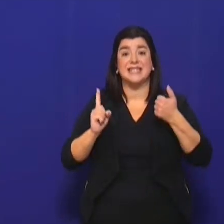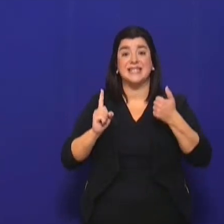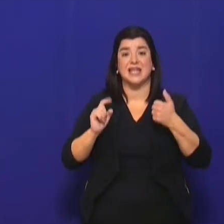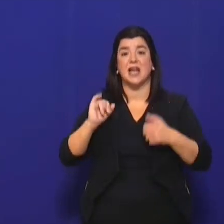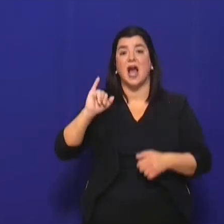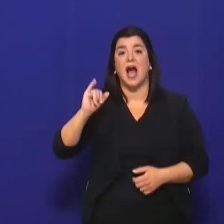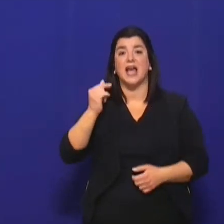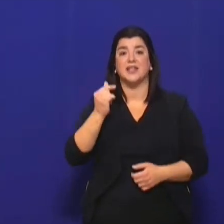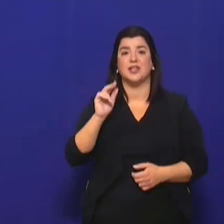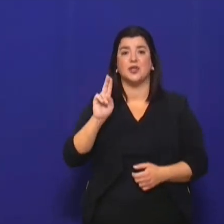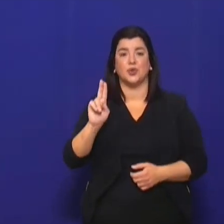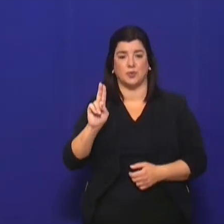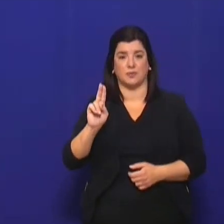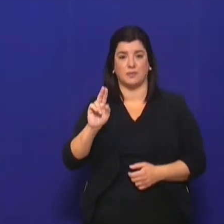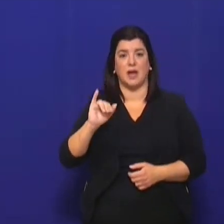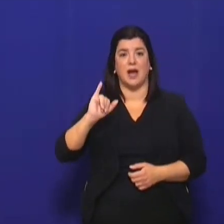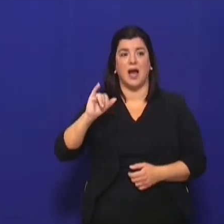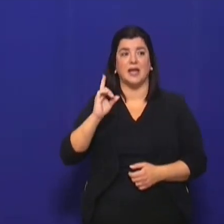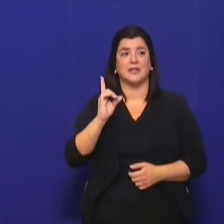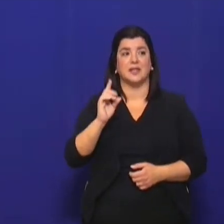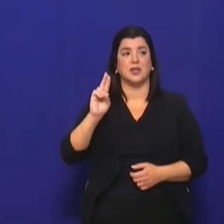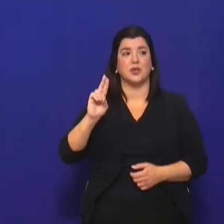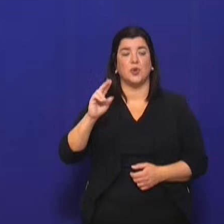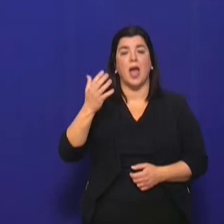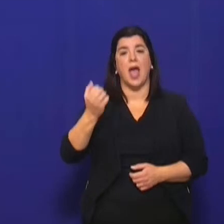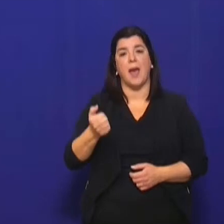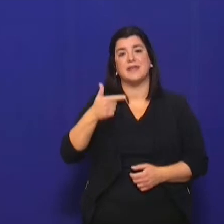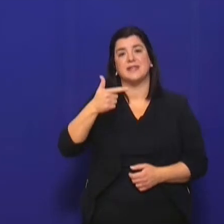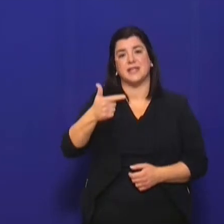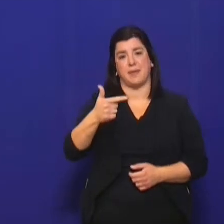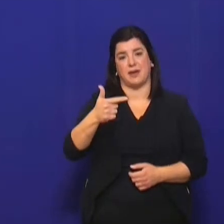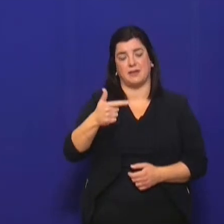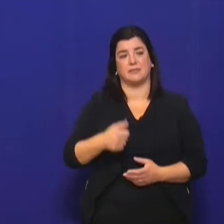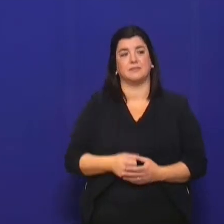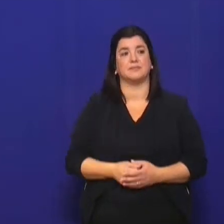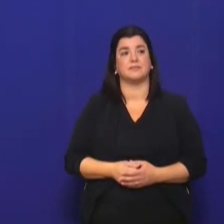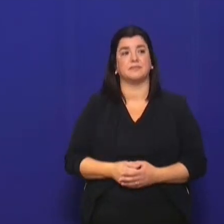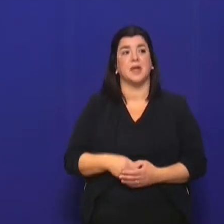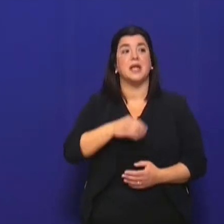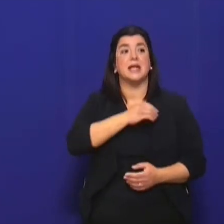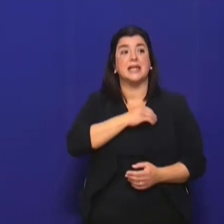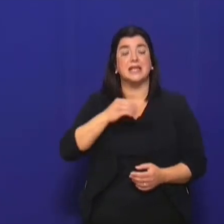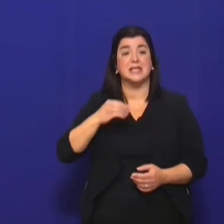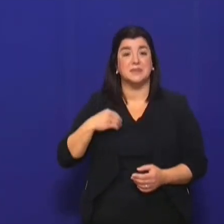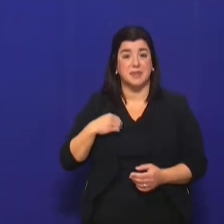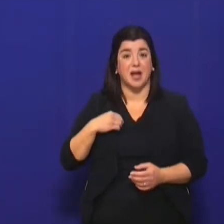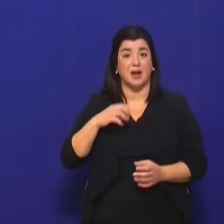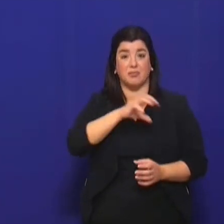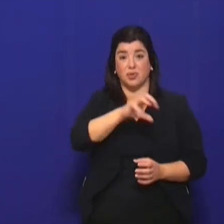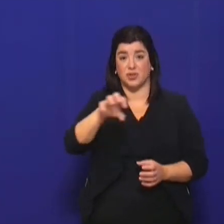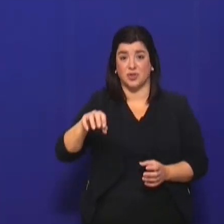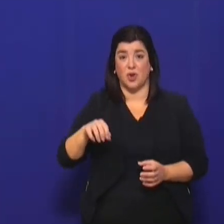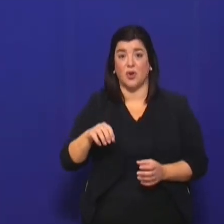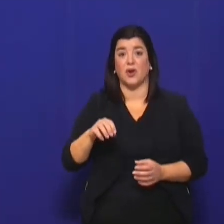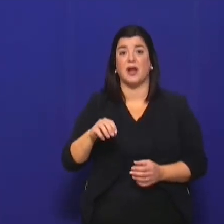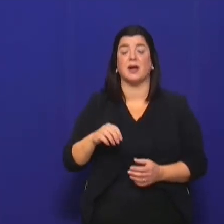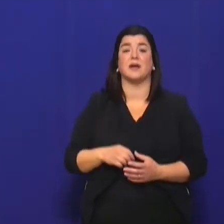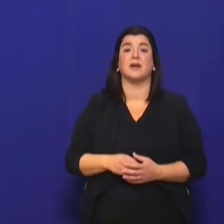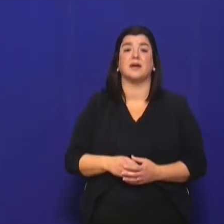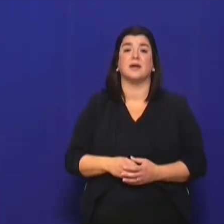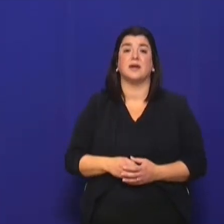persuna, fl-Infectious Disease Unit għanna 7 persuni, Mater Dei wards oħrajn 35